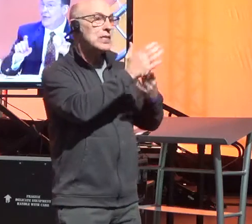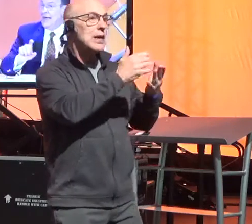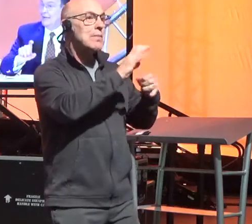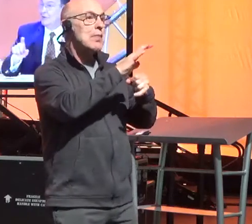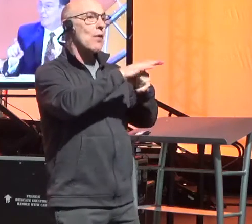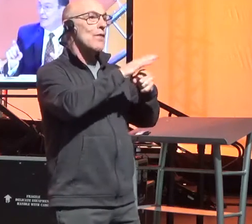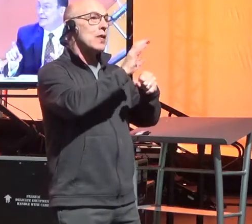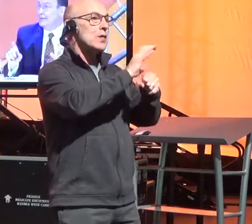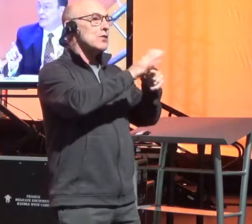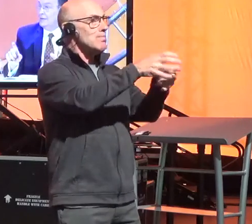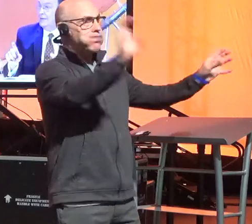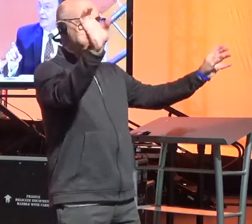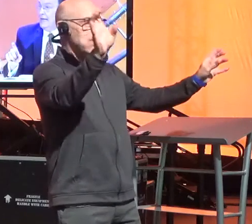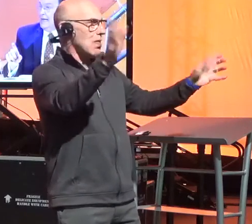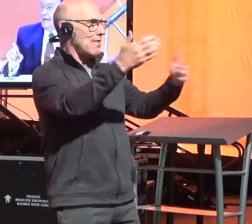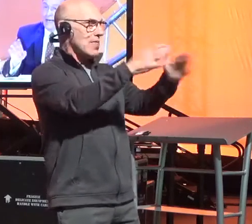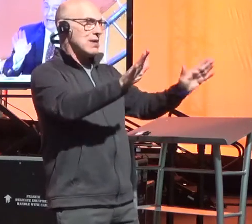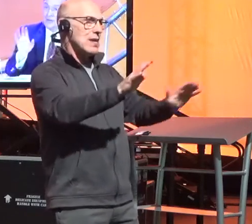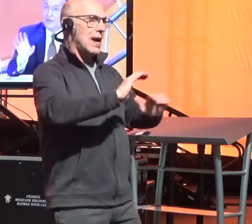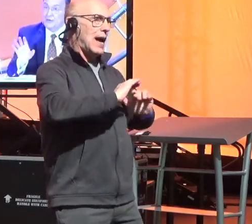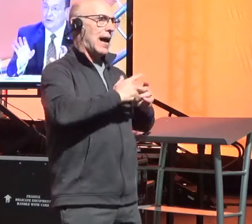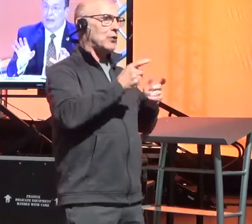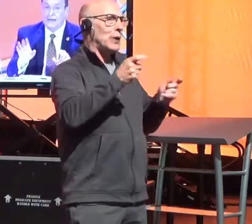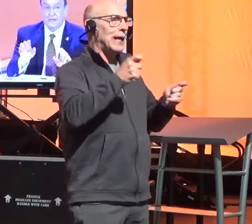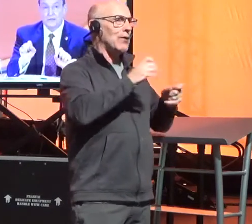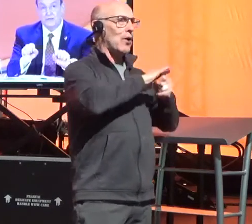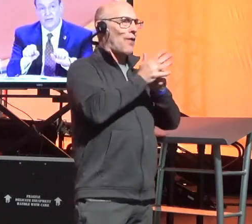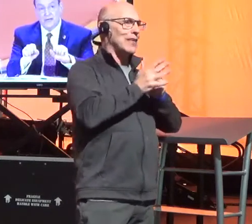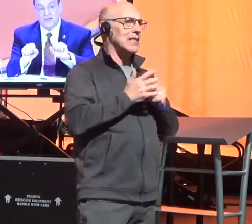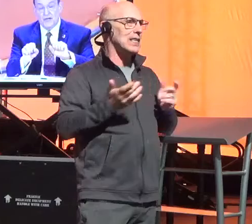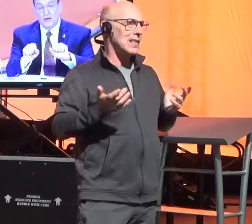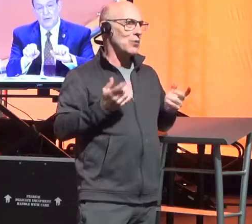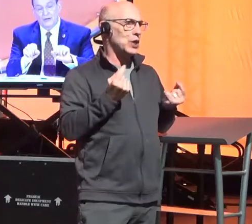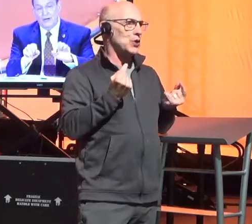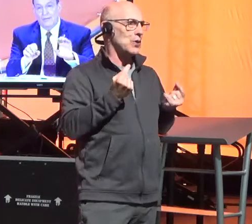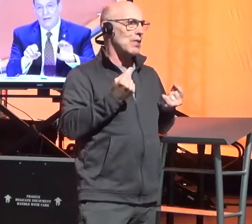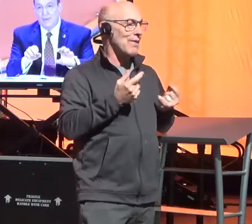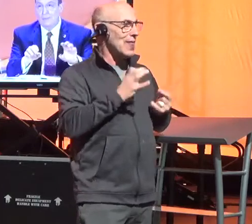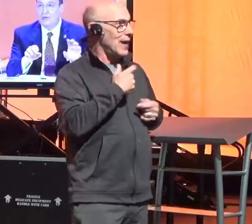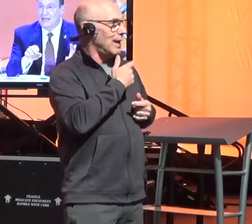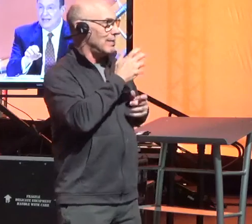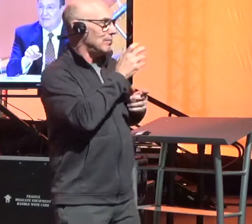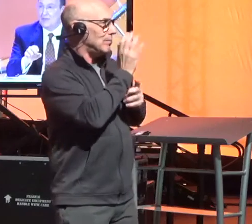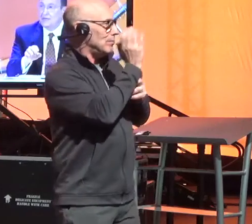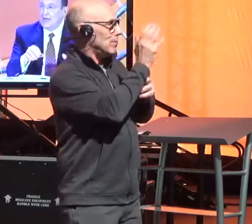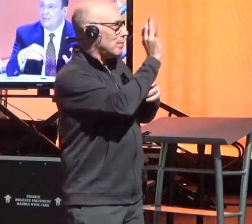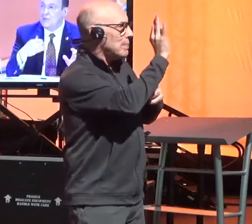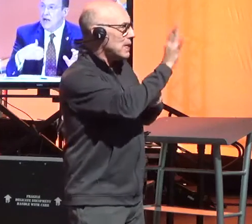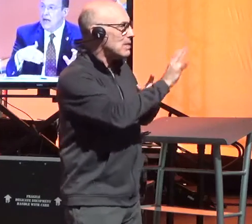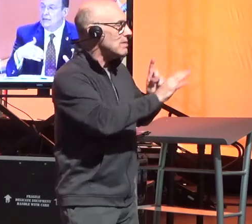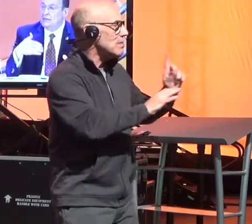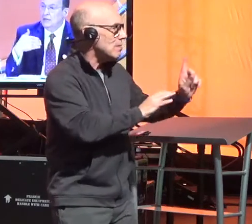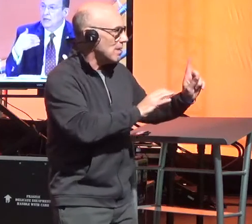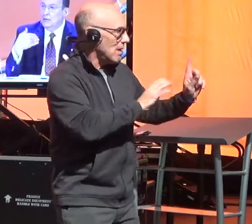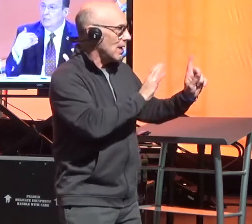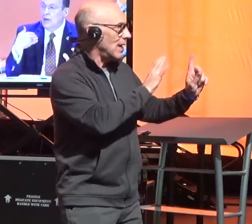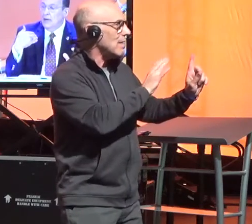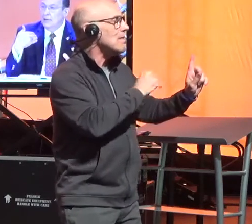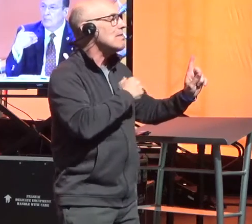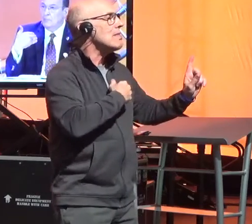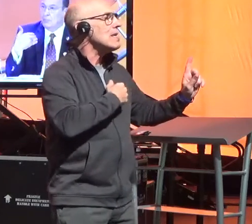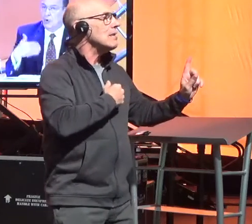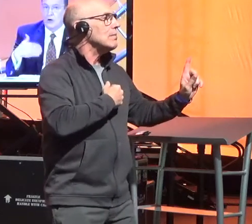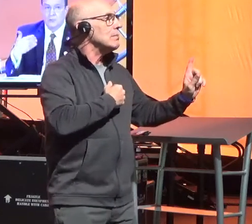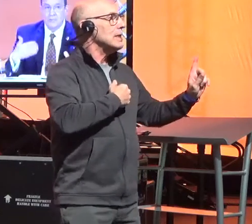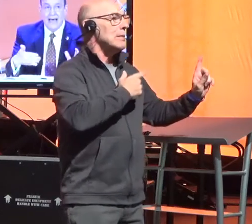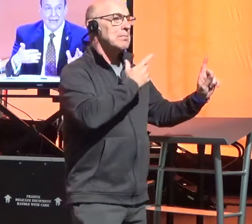how to handle the pandemic. And I'll speak to a pastor who says, well, you know, I've had members leave because I'm